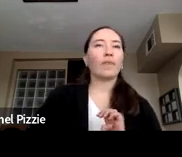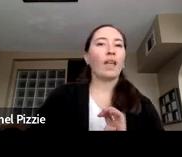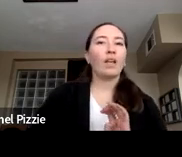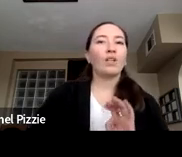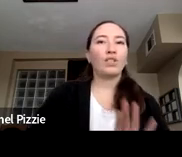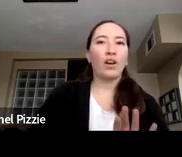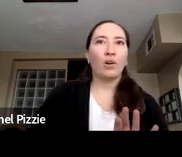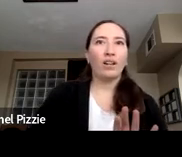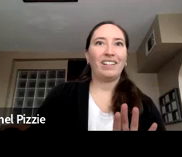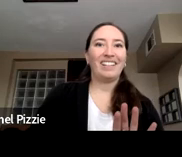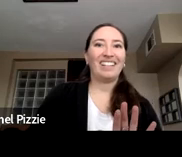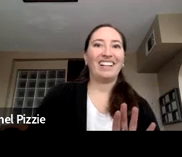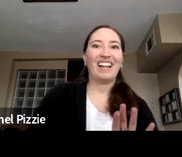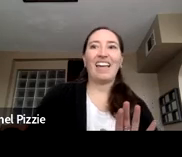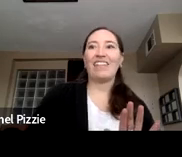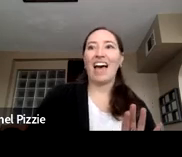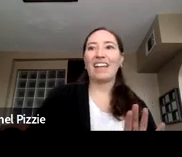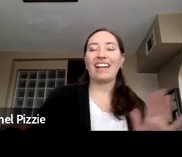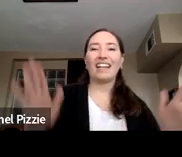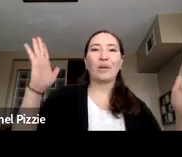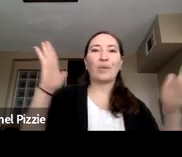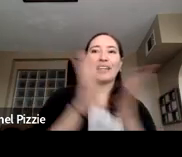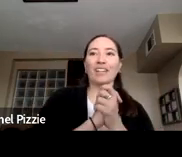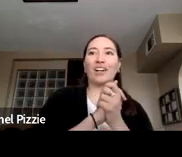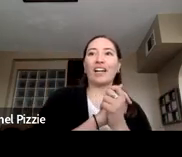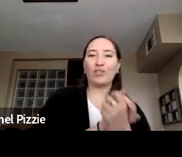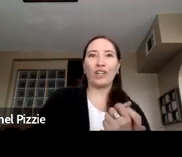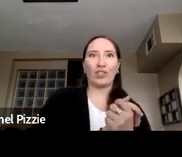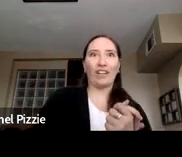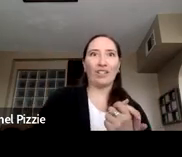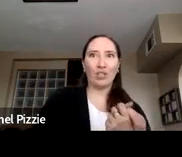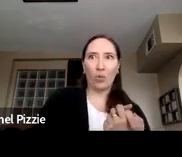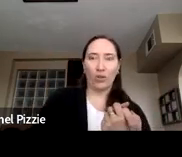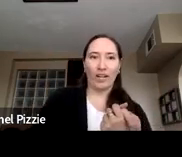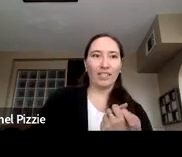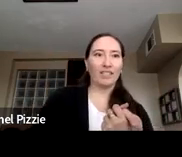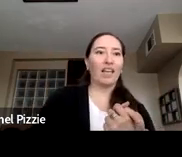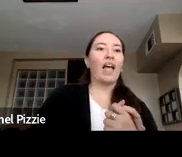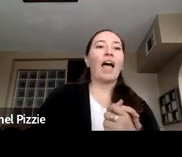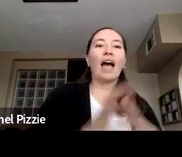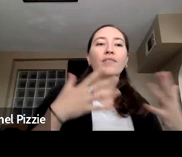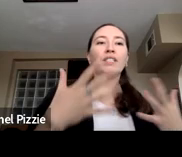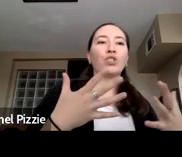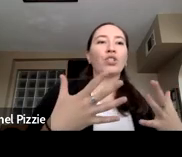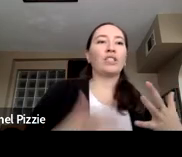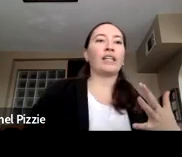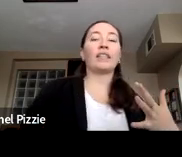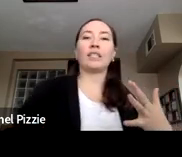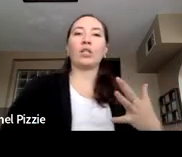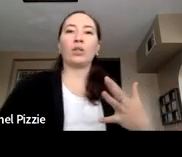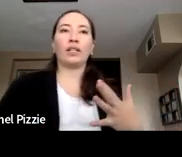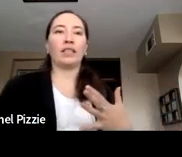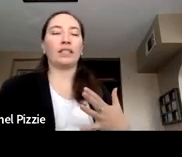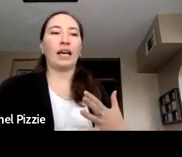Okay, so that is our beginner introduction to Qualtrics. I have additional data